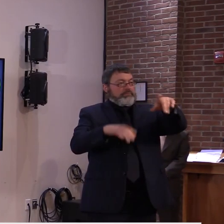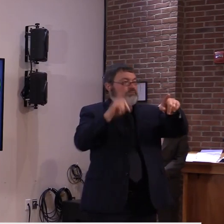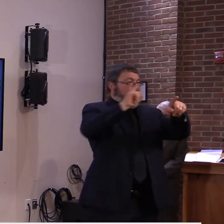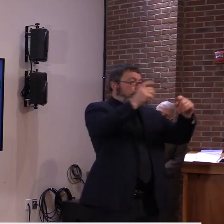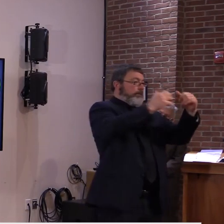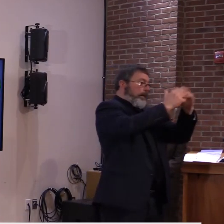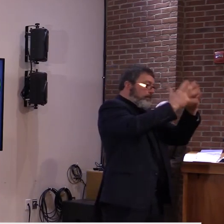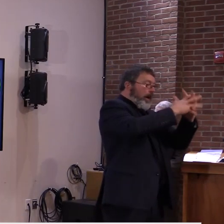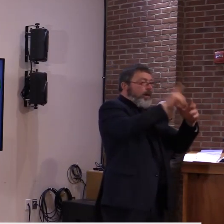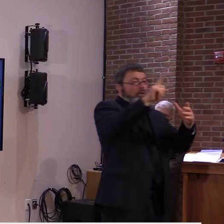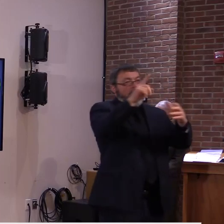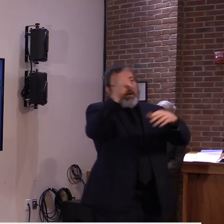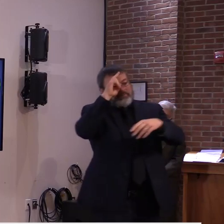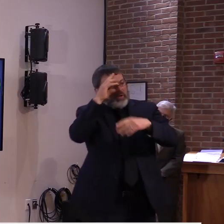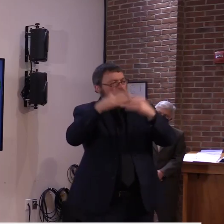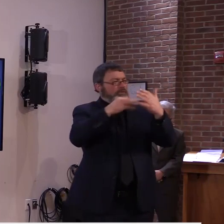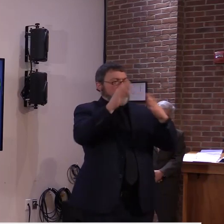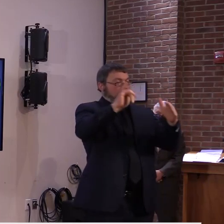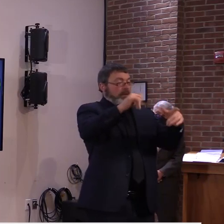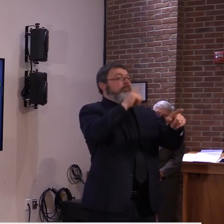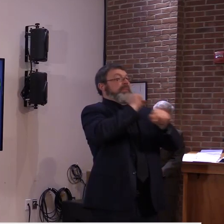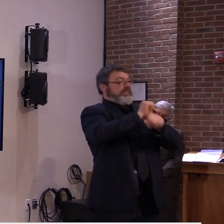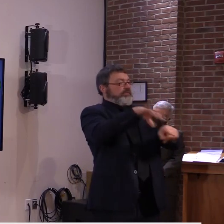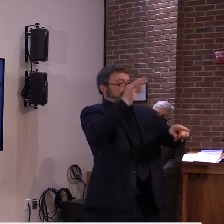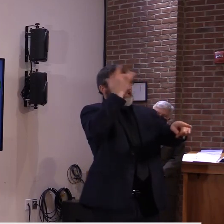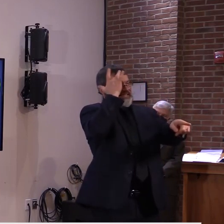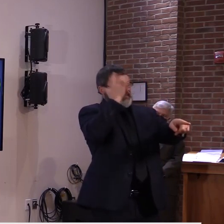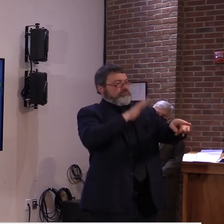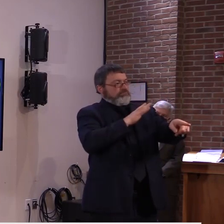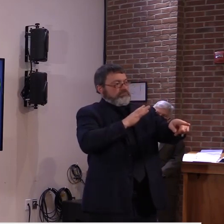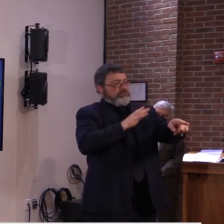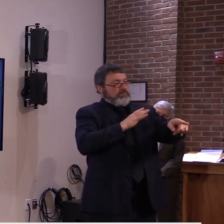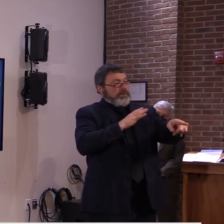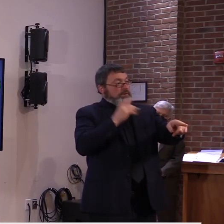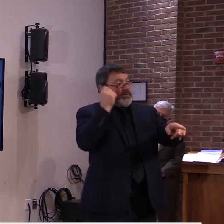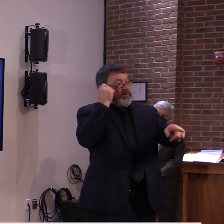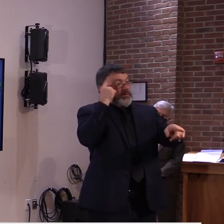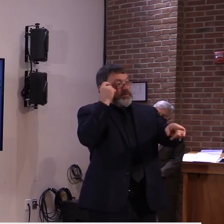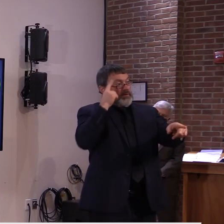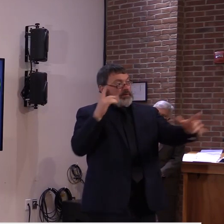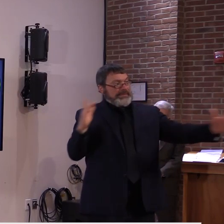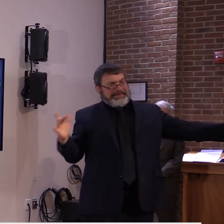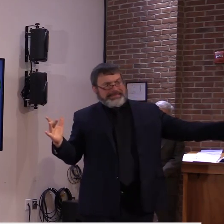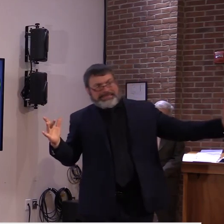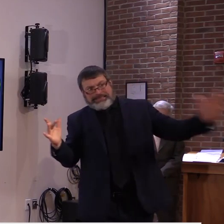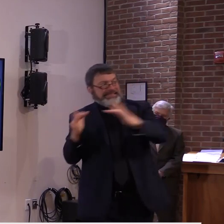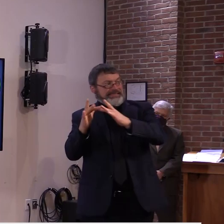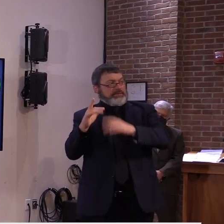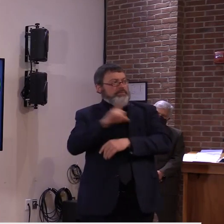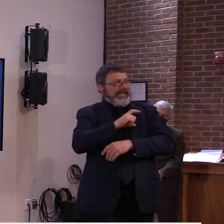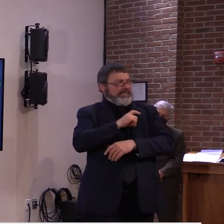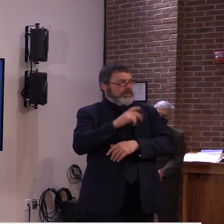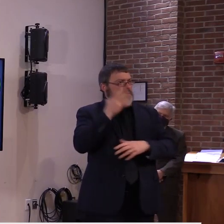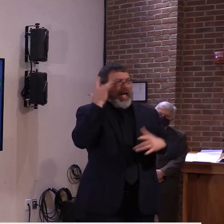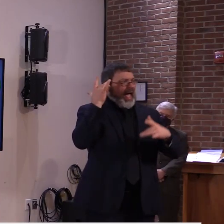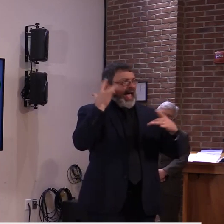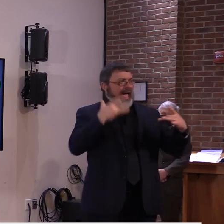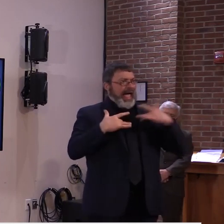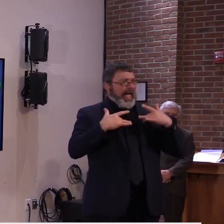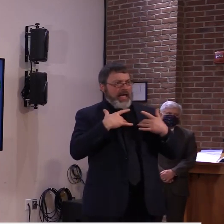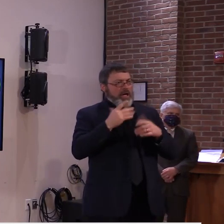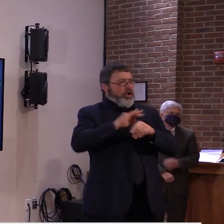have actually been to a place, got a test result, whether it was a home, whether it was a commercial